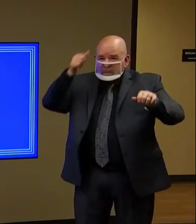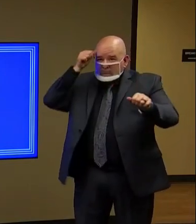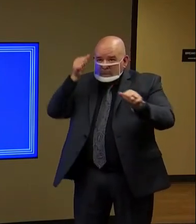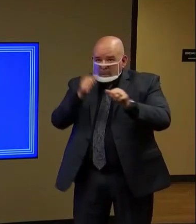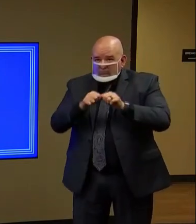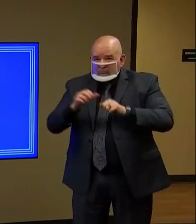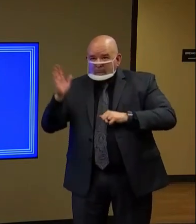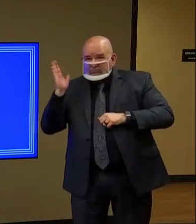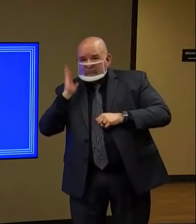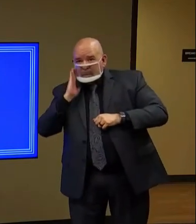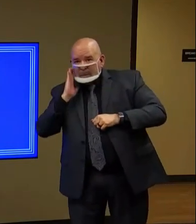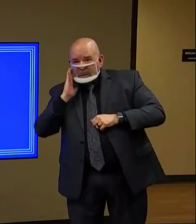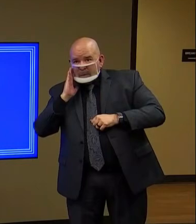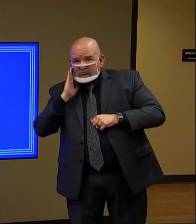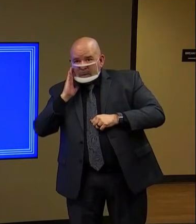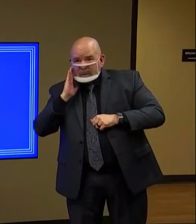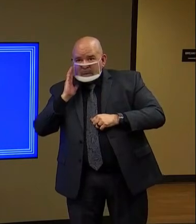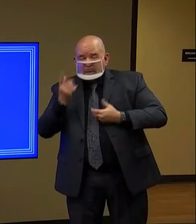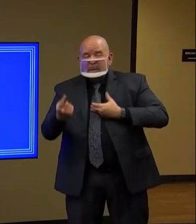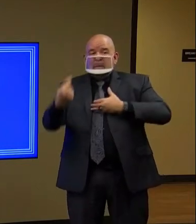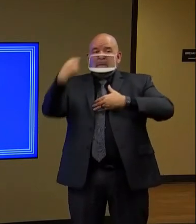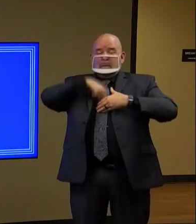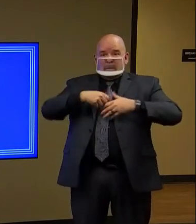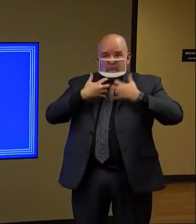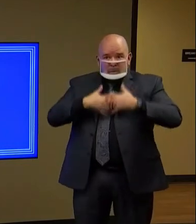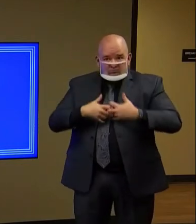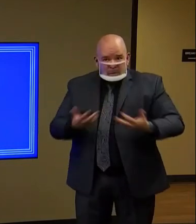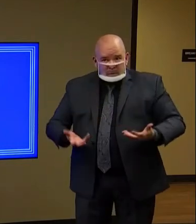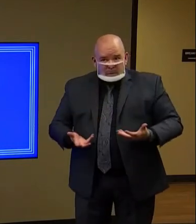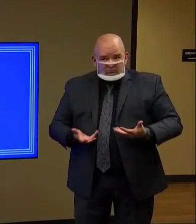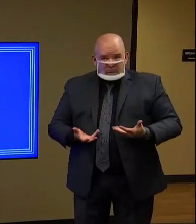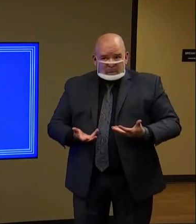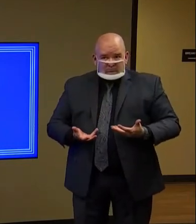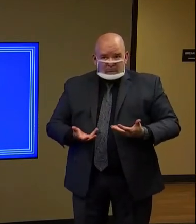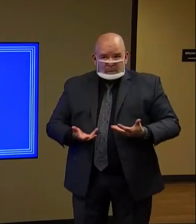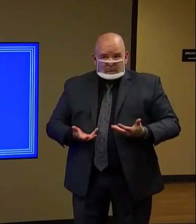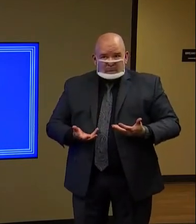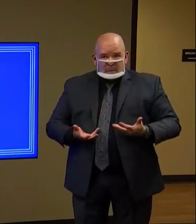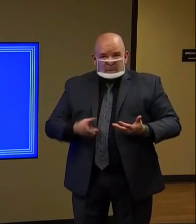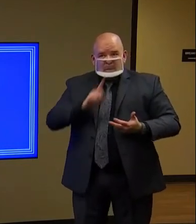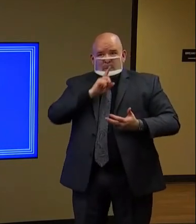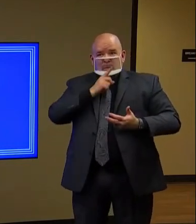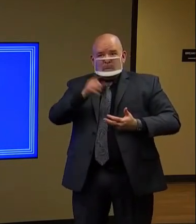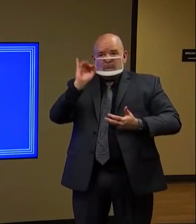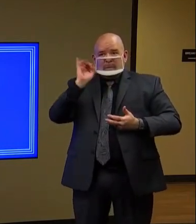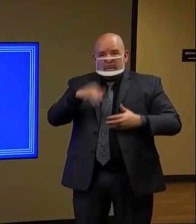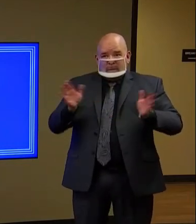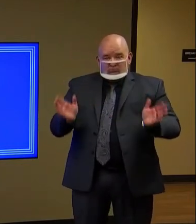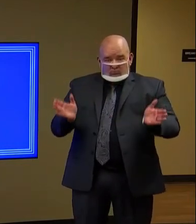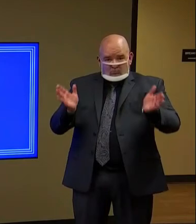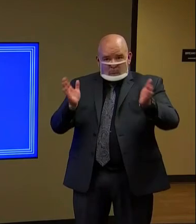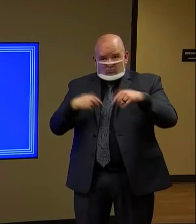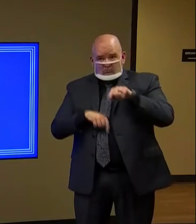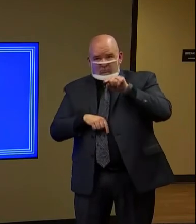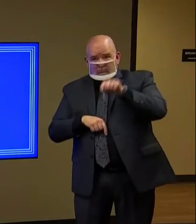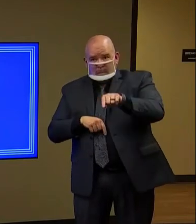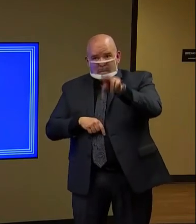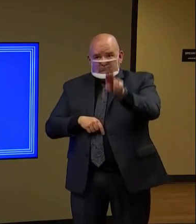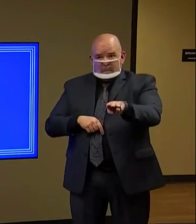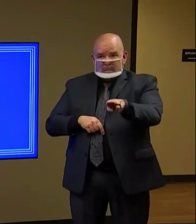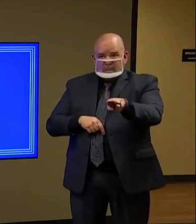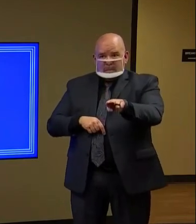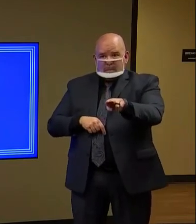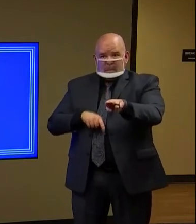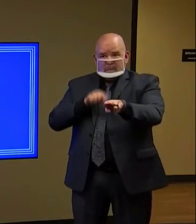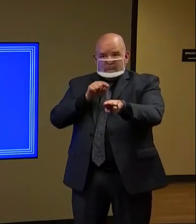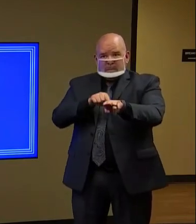ventilators, that was adding space for a person to lay down in a bed. That did not in and of itself